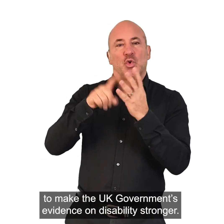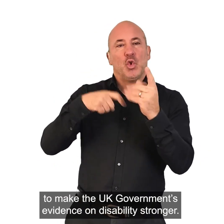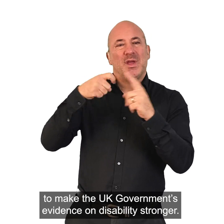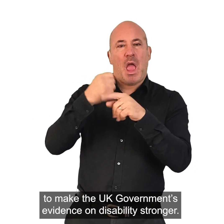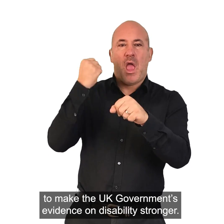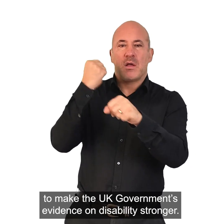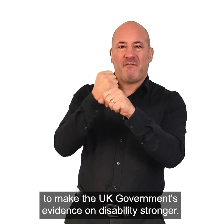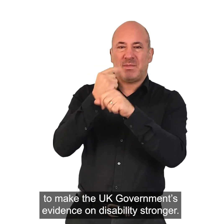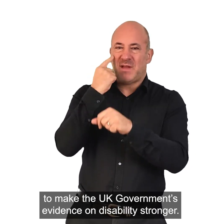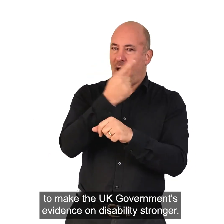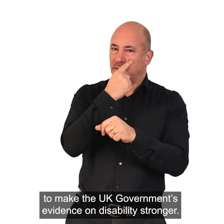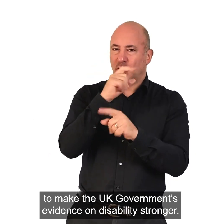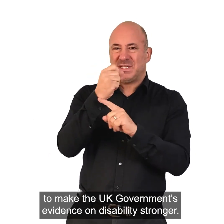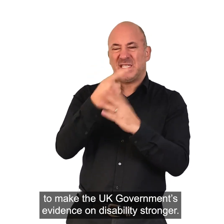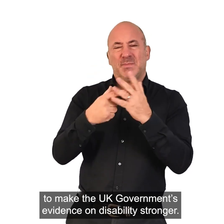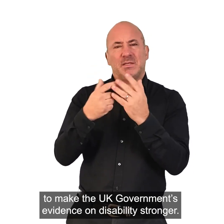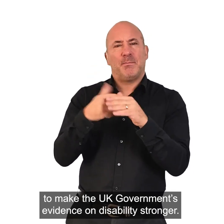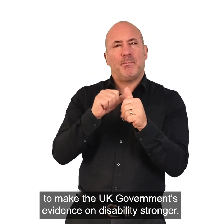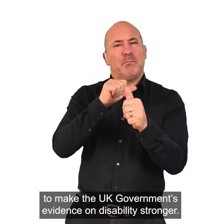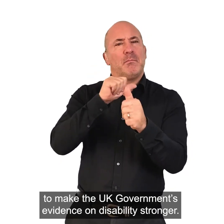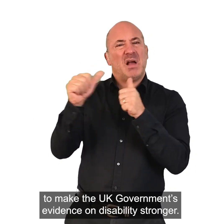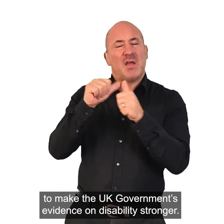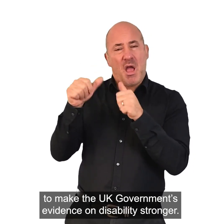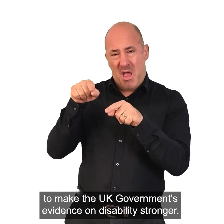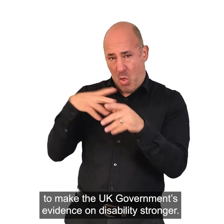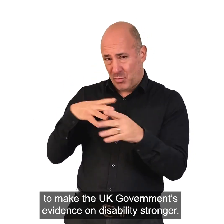to make the UK government's evidence on disability stronger.